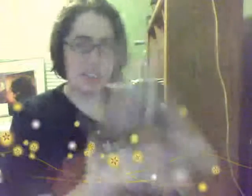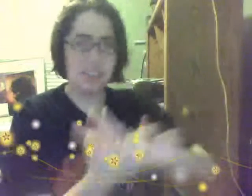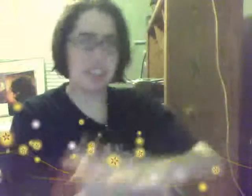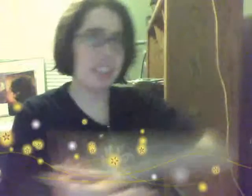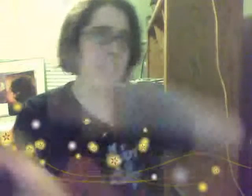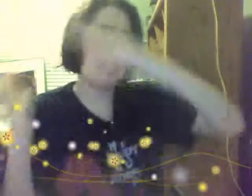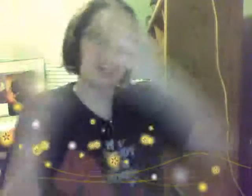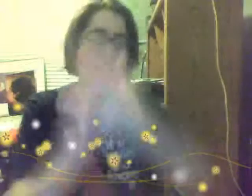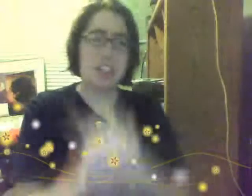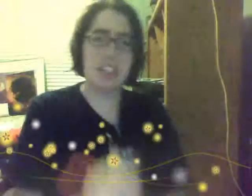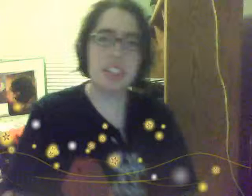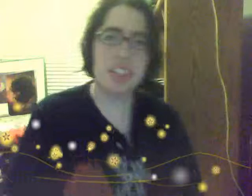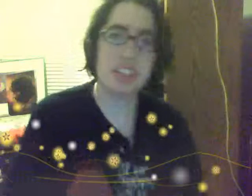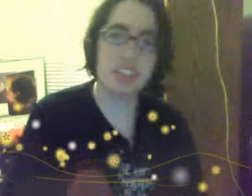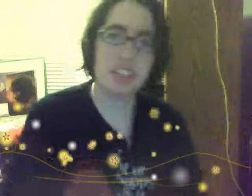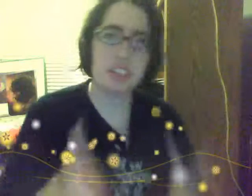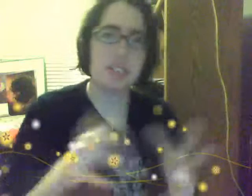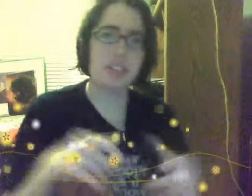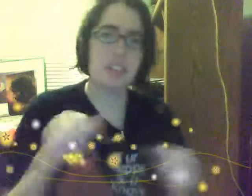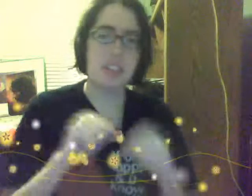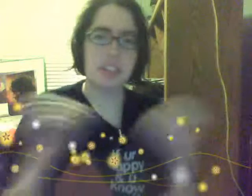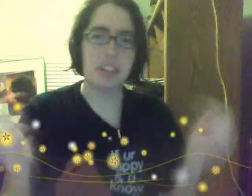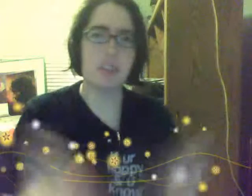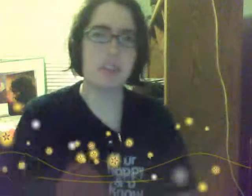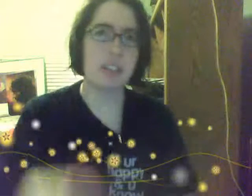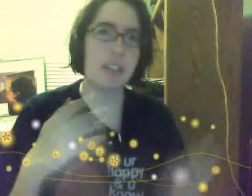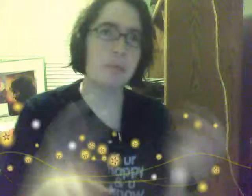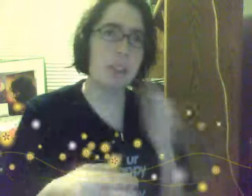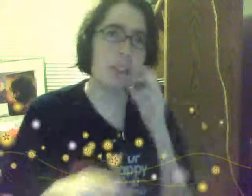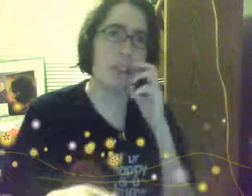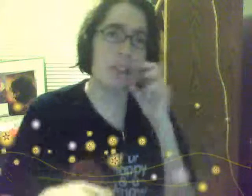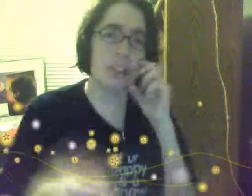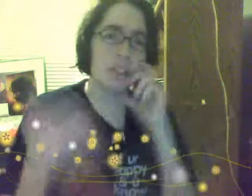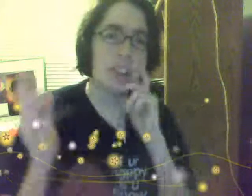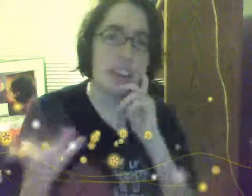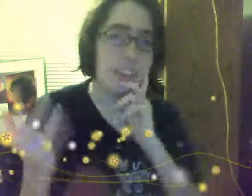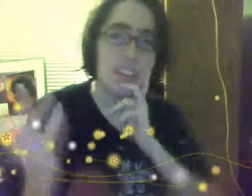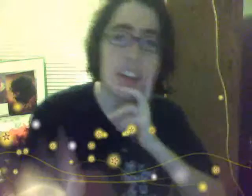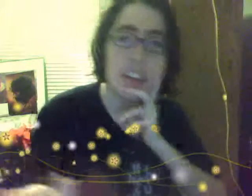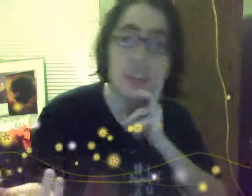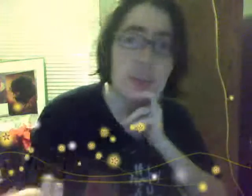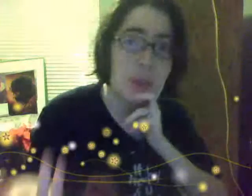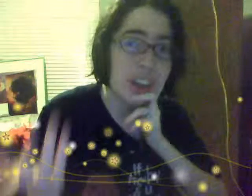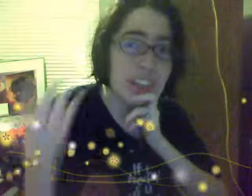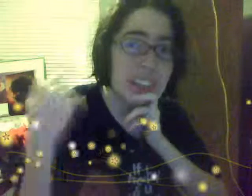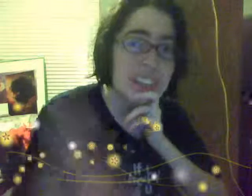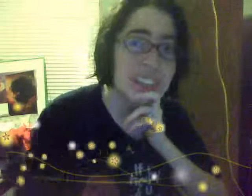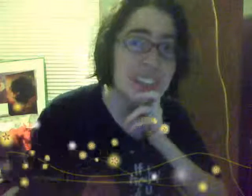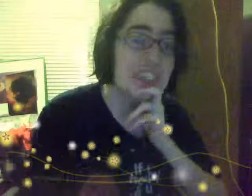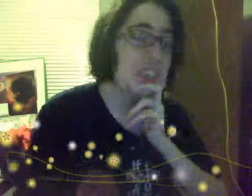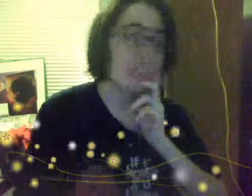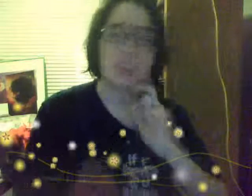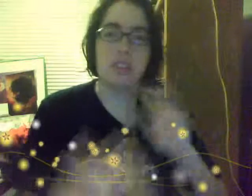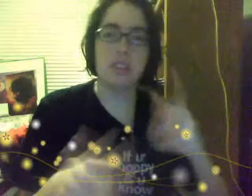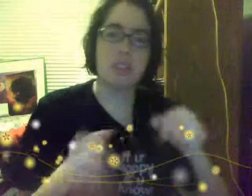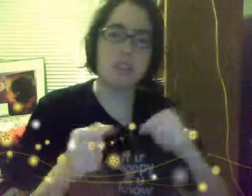her a gift. She takes the gift, she opens it up as her and Liv Tyler's character are walking, and